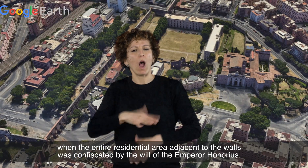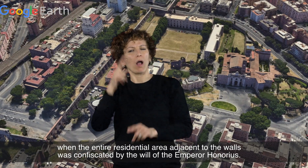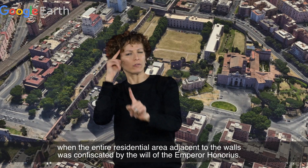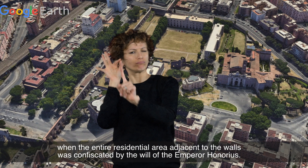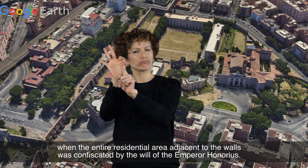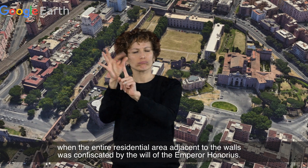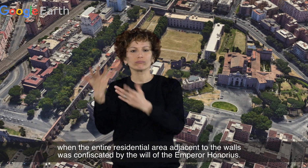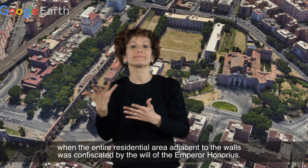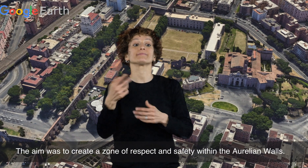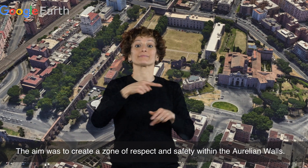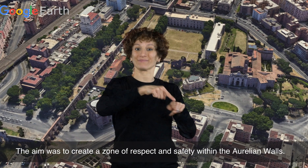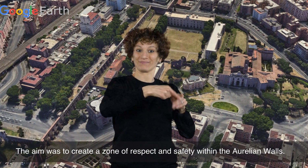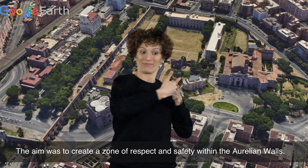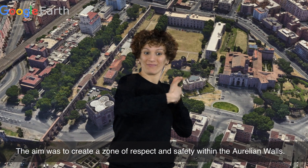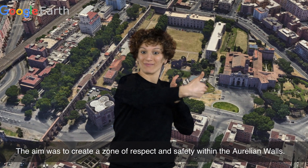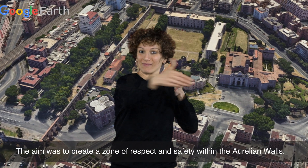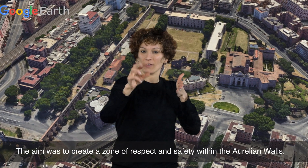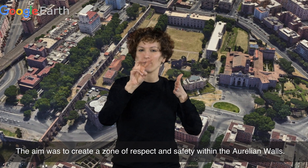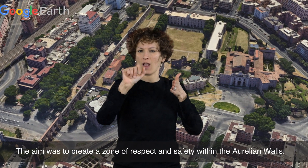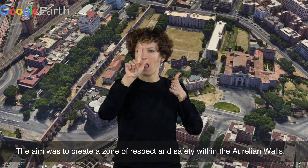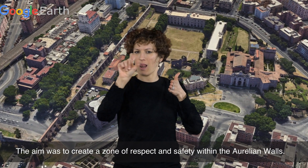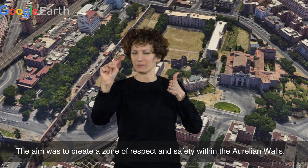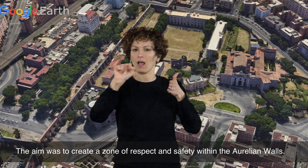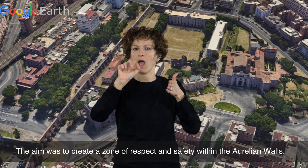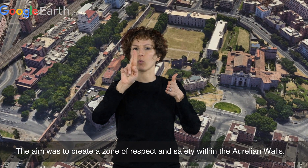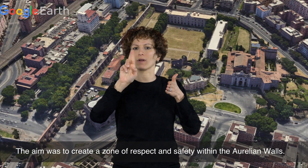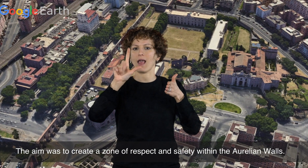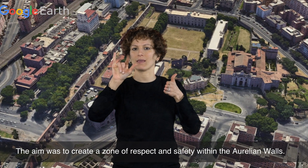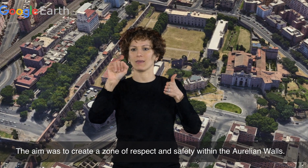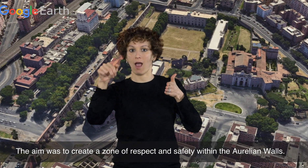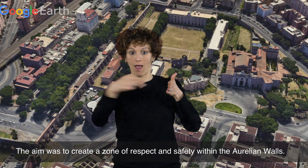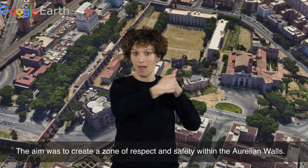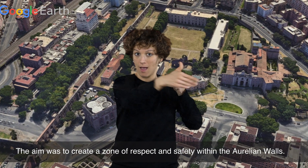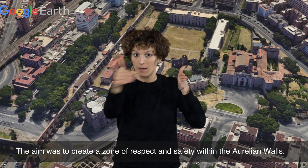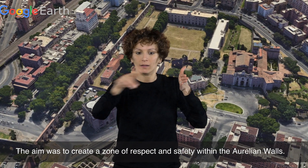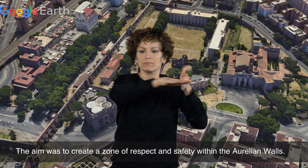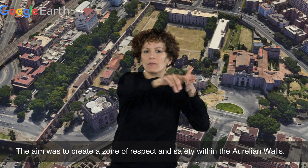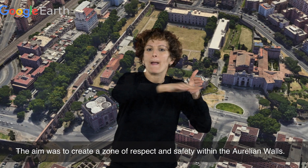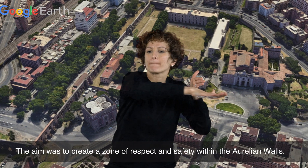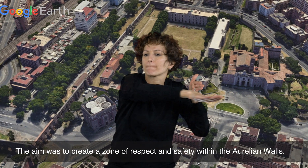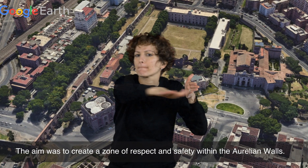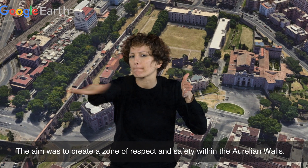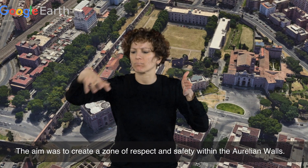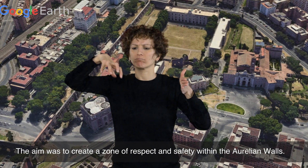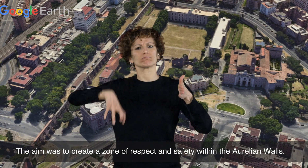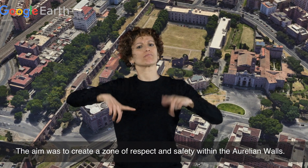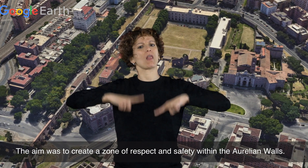Emperor Honorius. The aim was to create a zone of respect and safety within the Aurelian